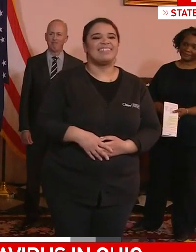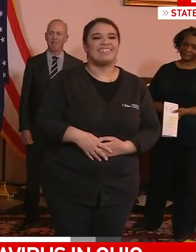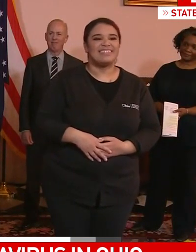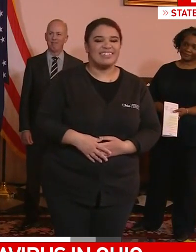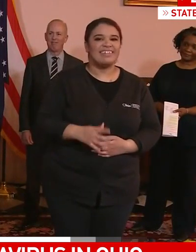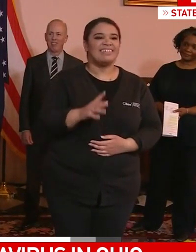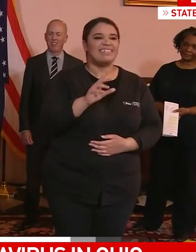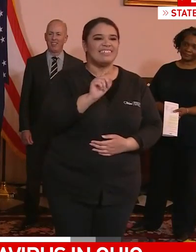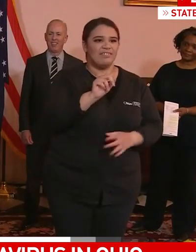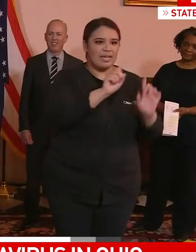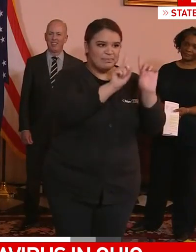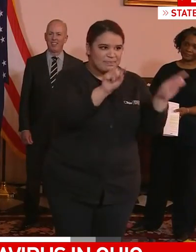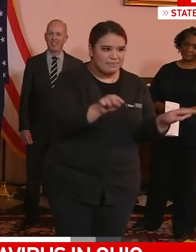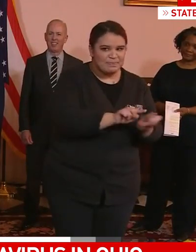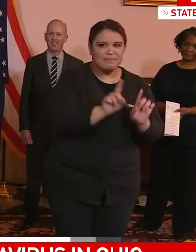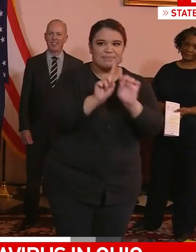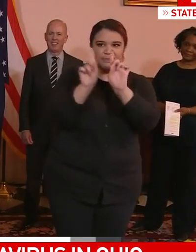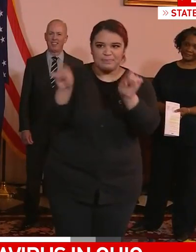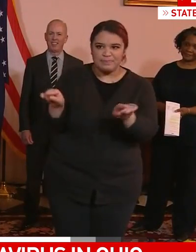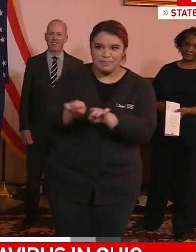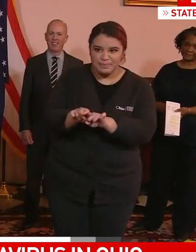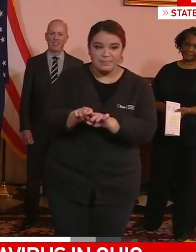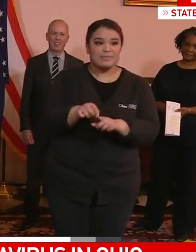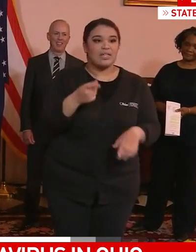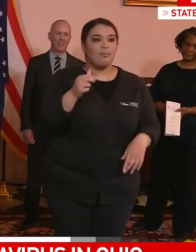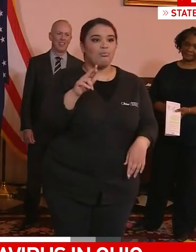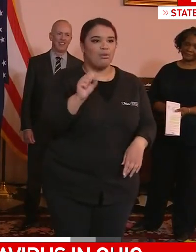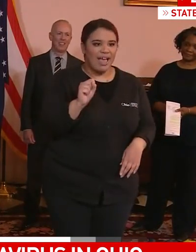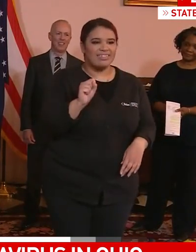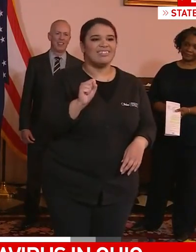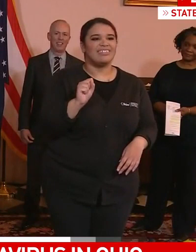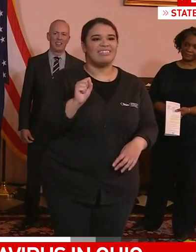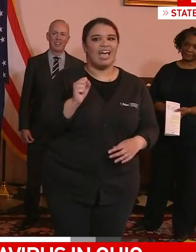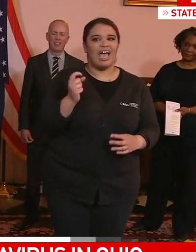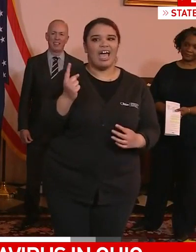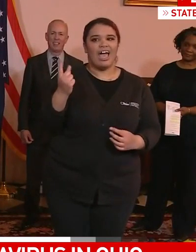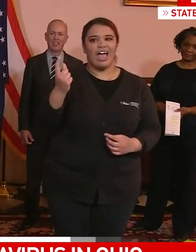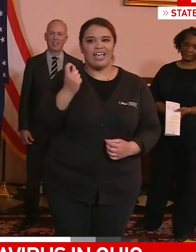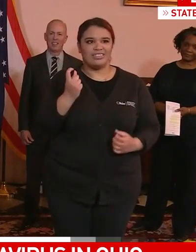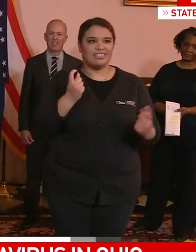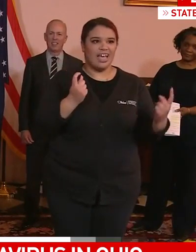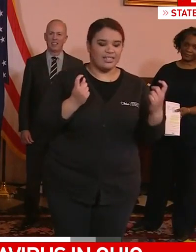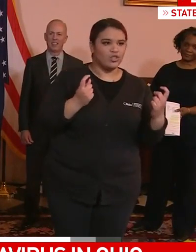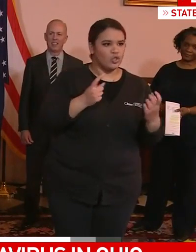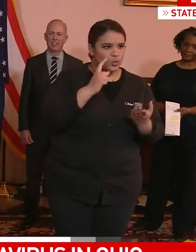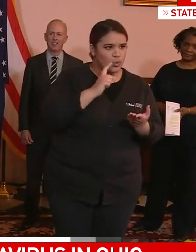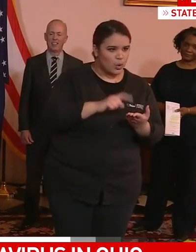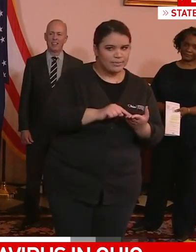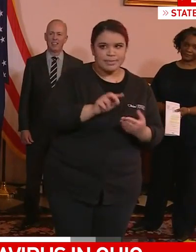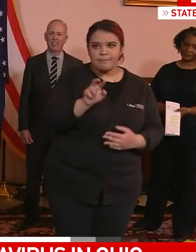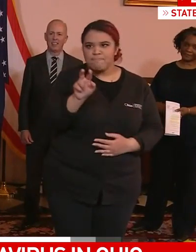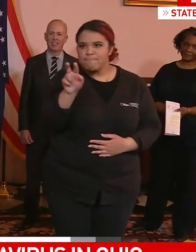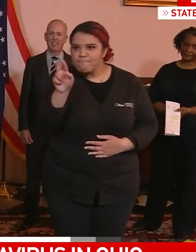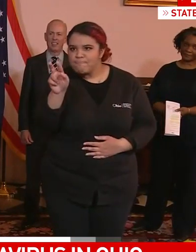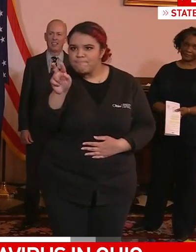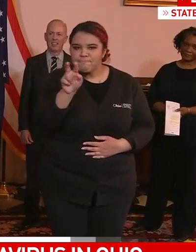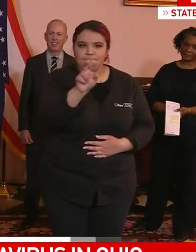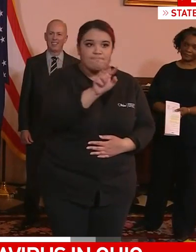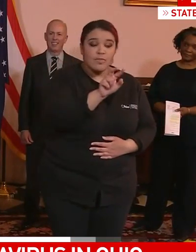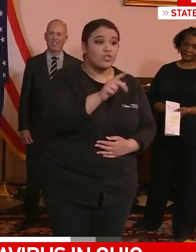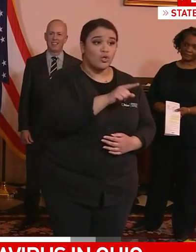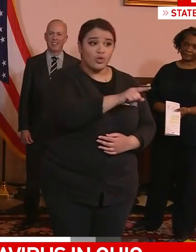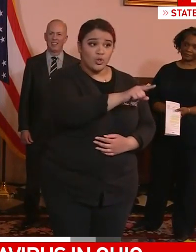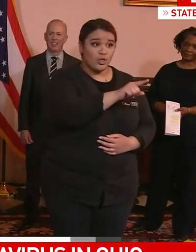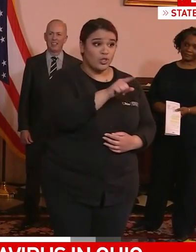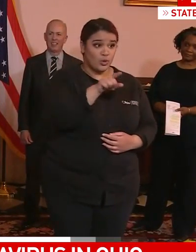press corps, the news corps, and they will be asking questions. I will actually be looking at them. Those of you on TV, you will not be able to see